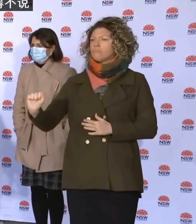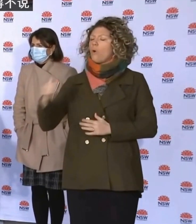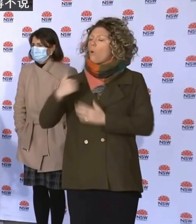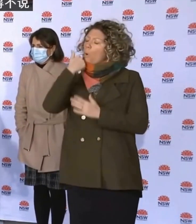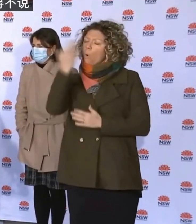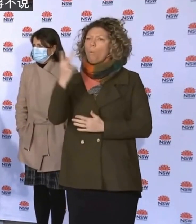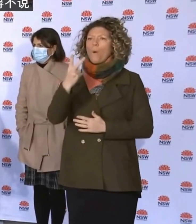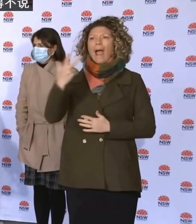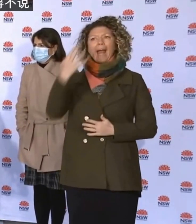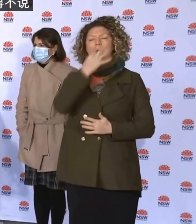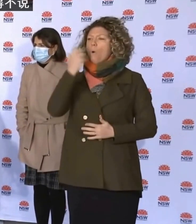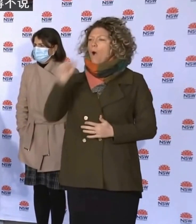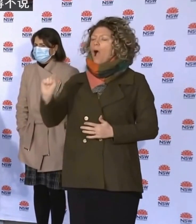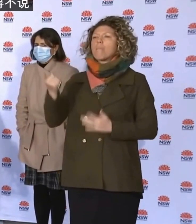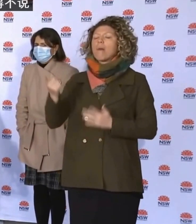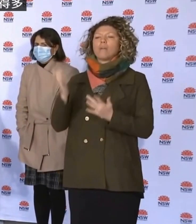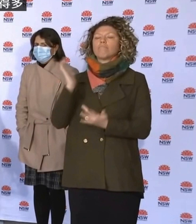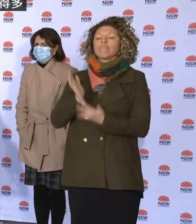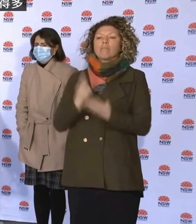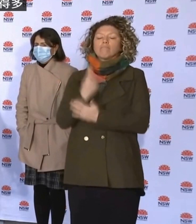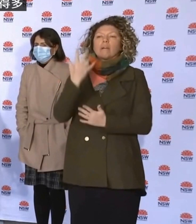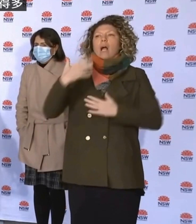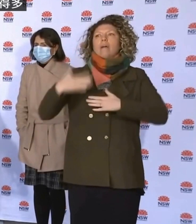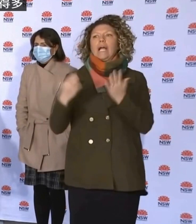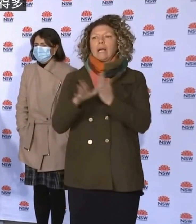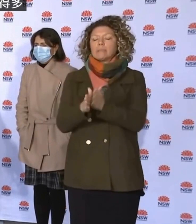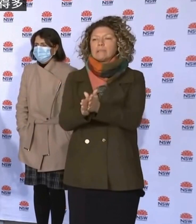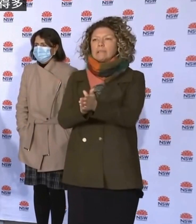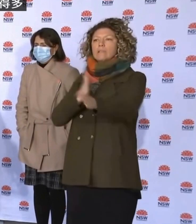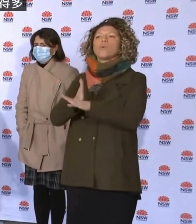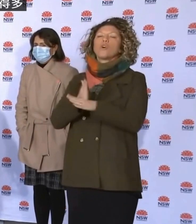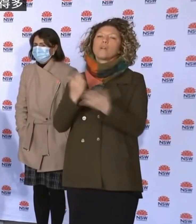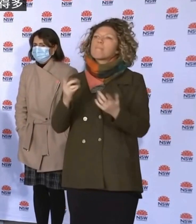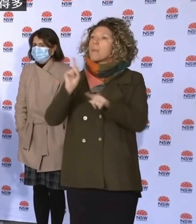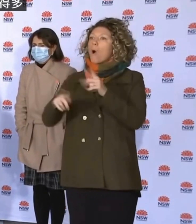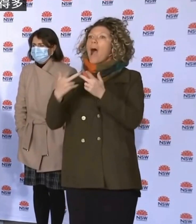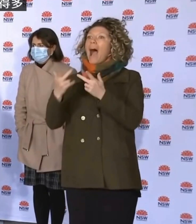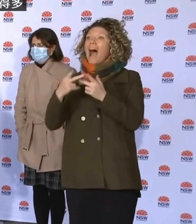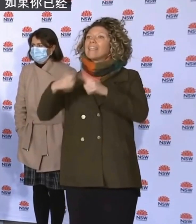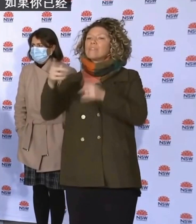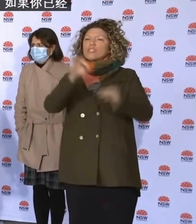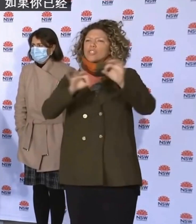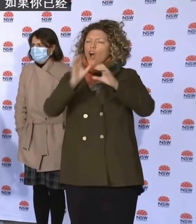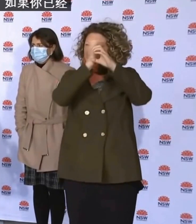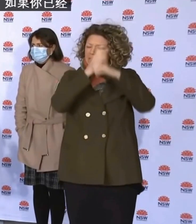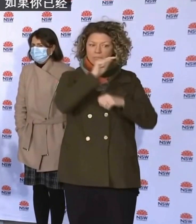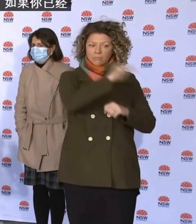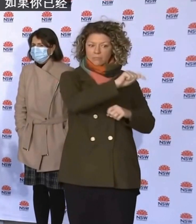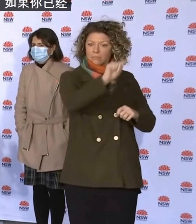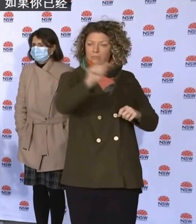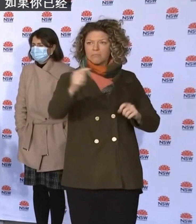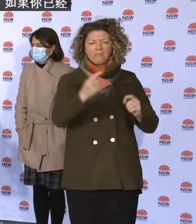average is 28. And I've got to say that many of the other turnaround times are much quicker. We also have a way